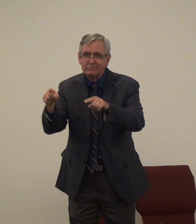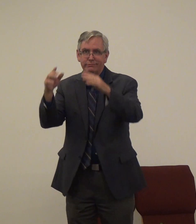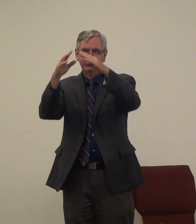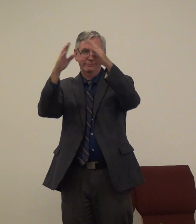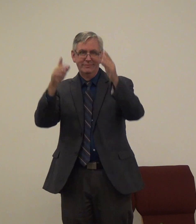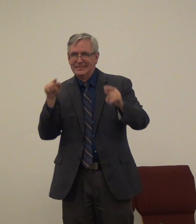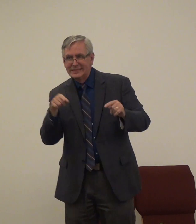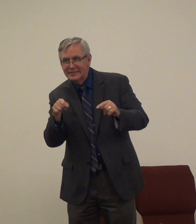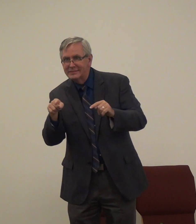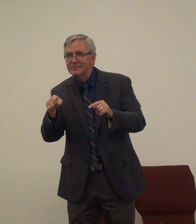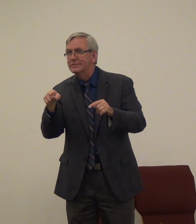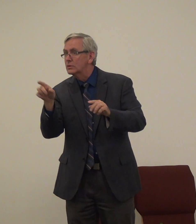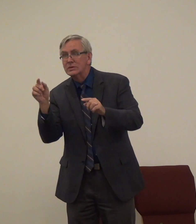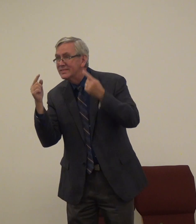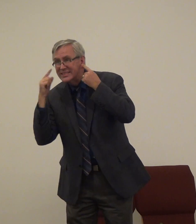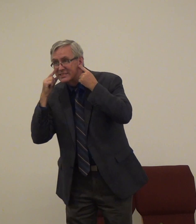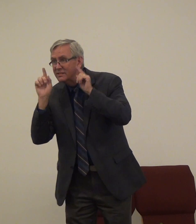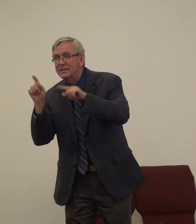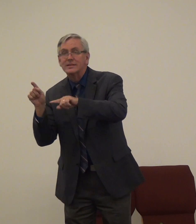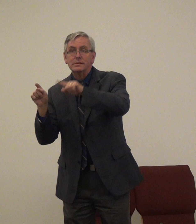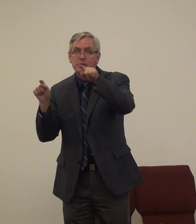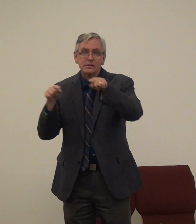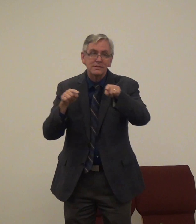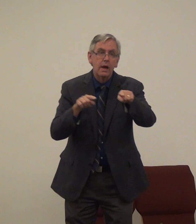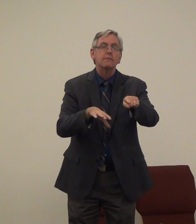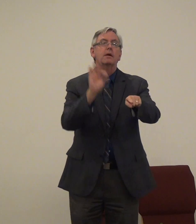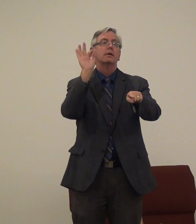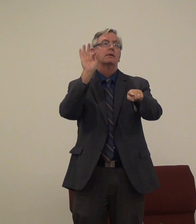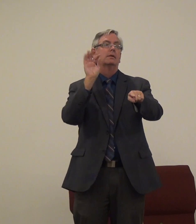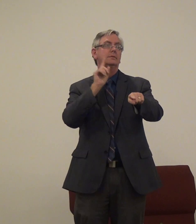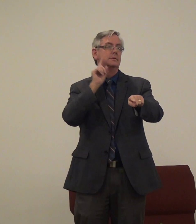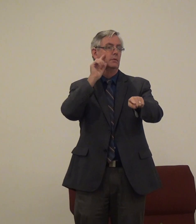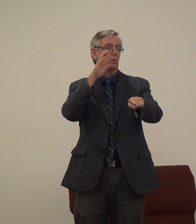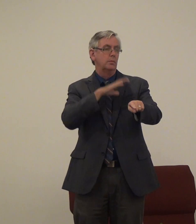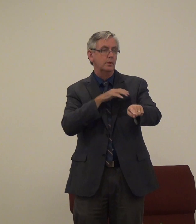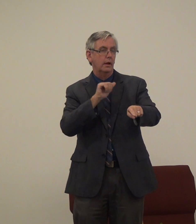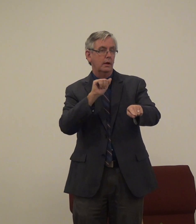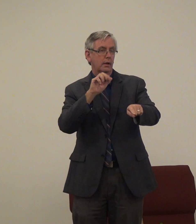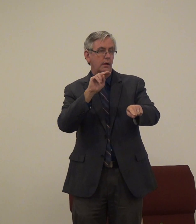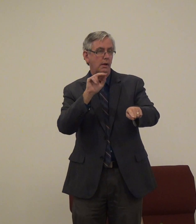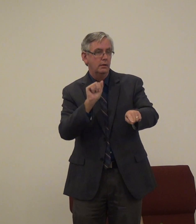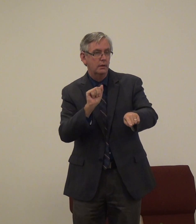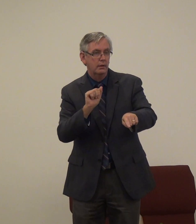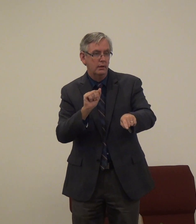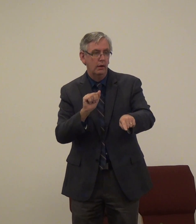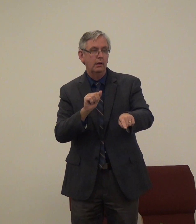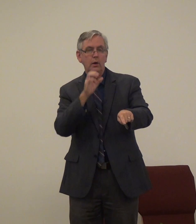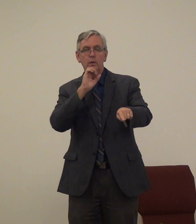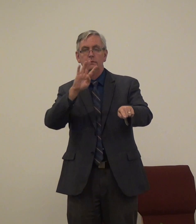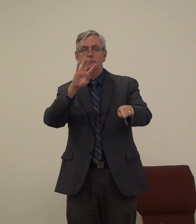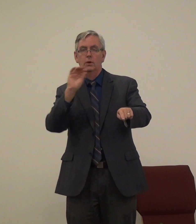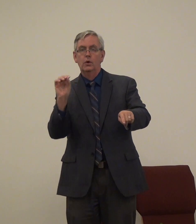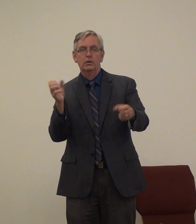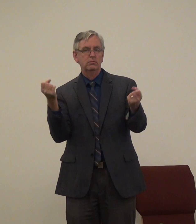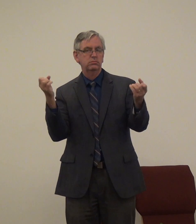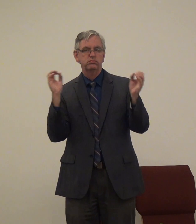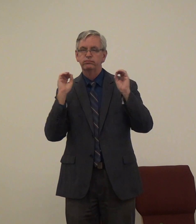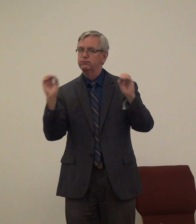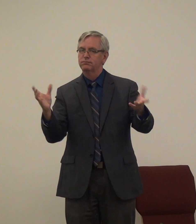would lead us down a path, and we'd go into a hut, and I'd tell them I couldn't hear. And we found a deaf woman after a while named Anna, 40